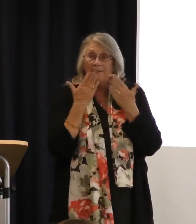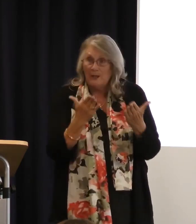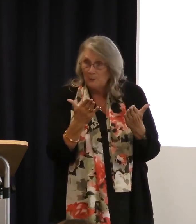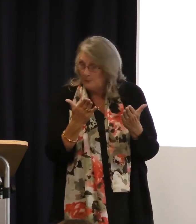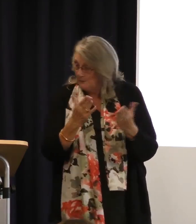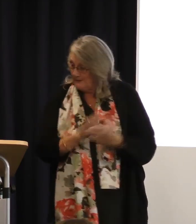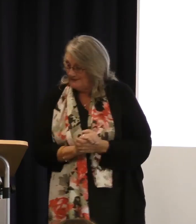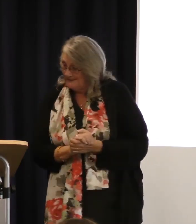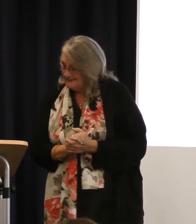So I want to say thank you